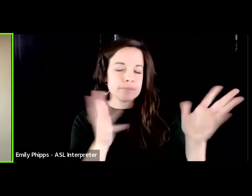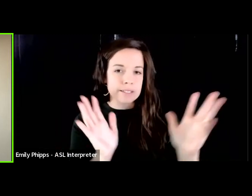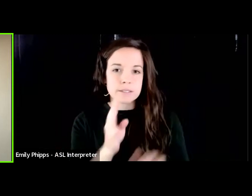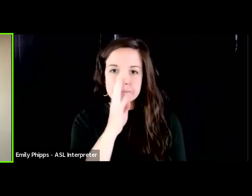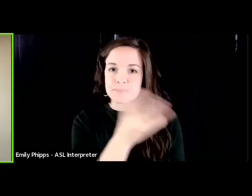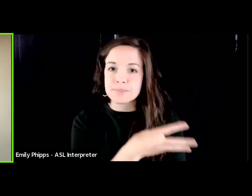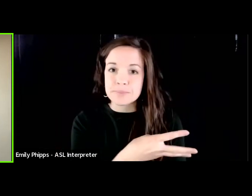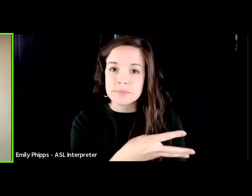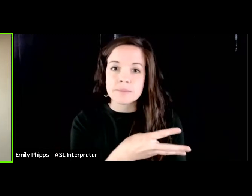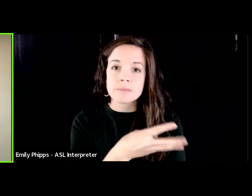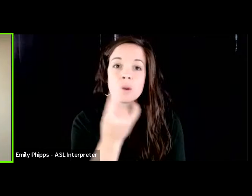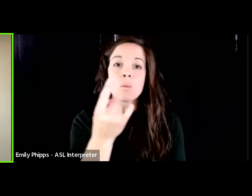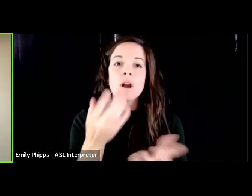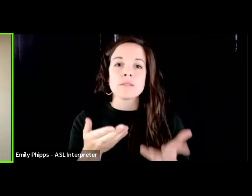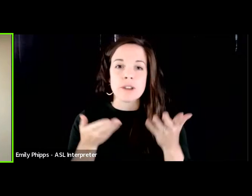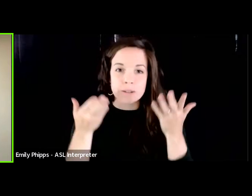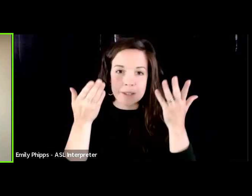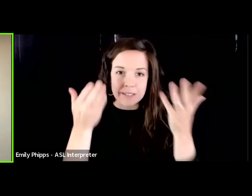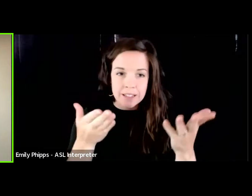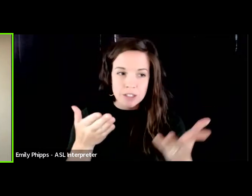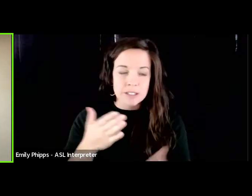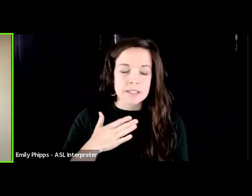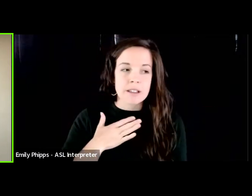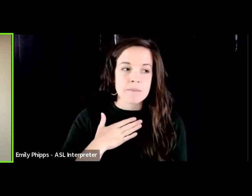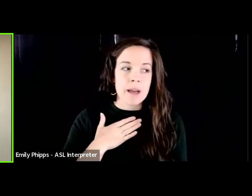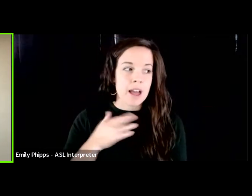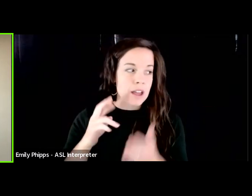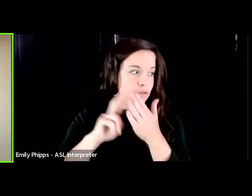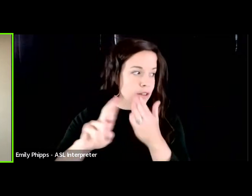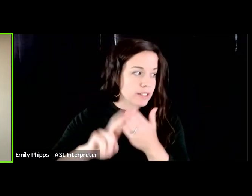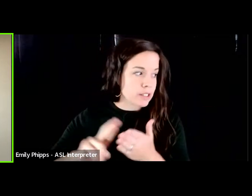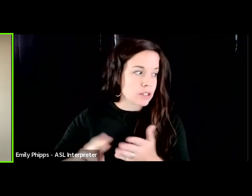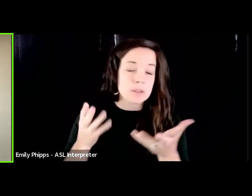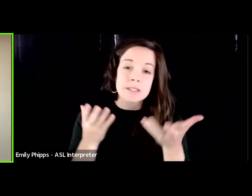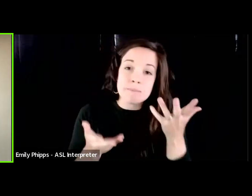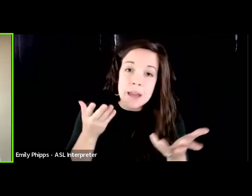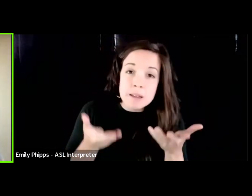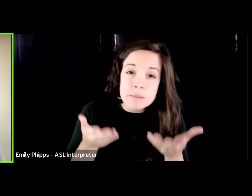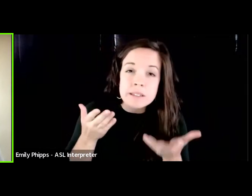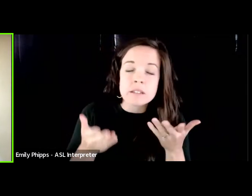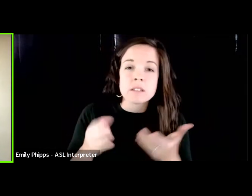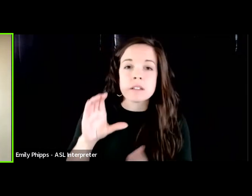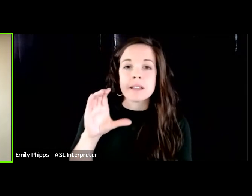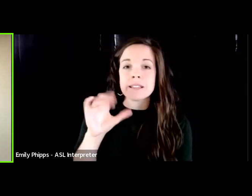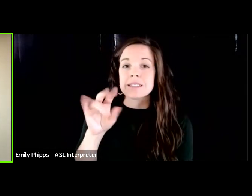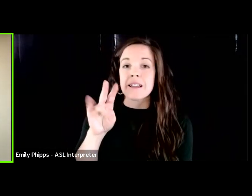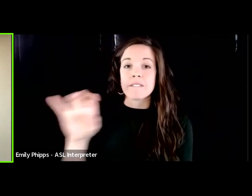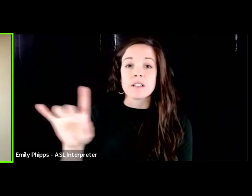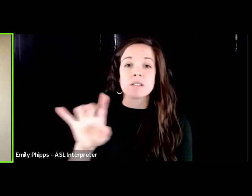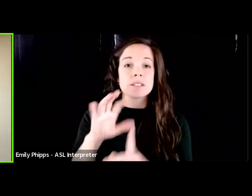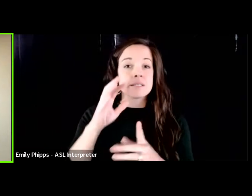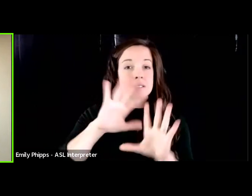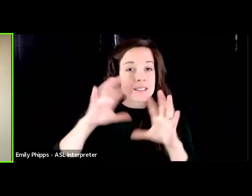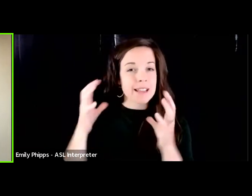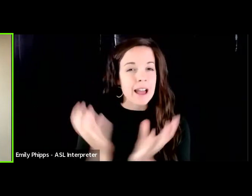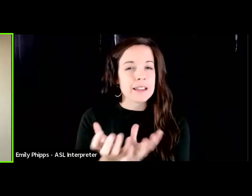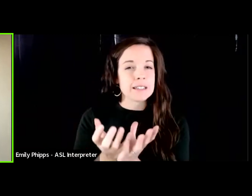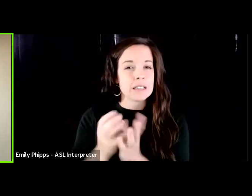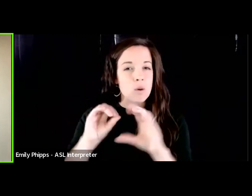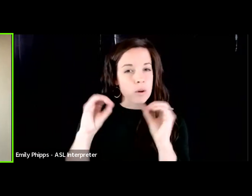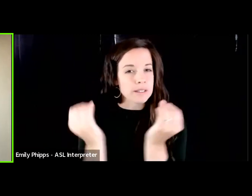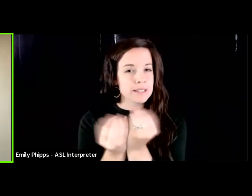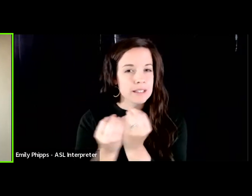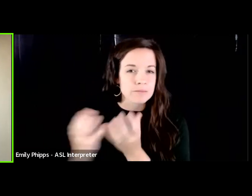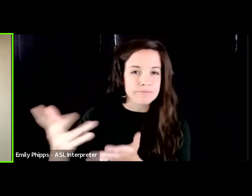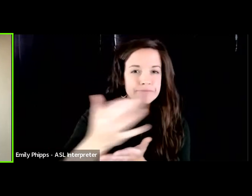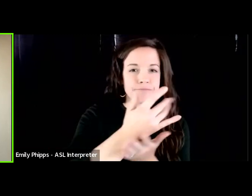the recommendations of my research was that perhaps if a civil society organization that brings together